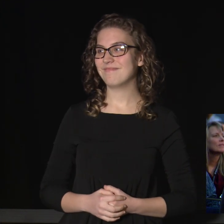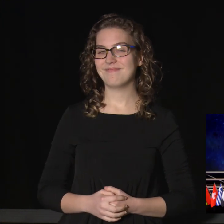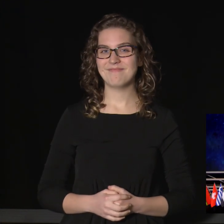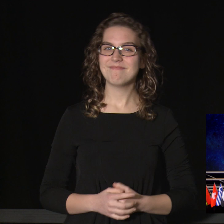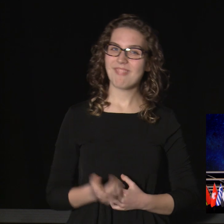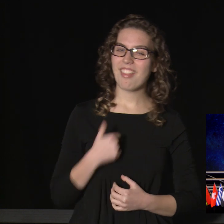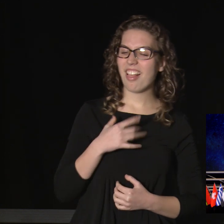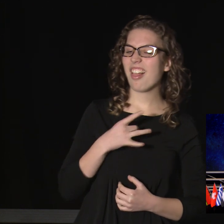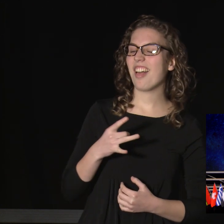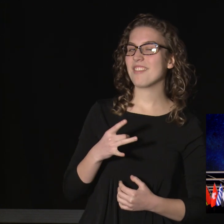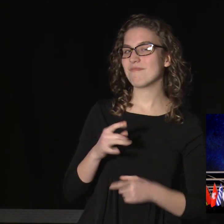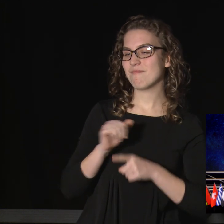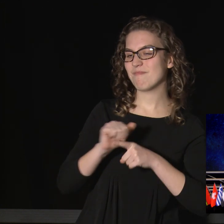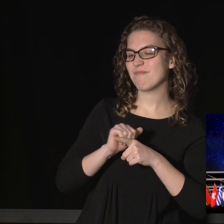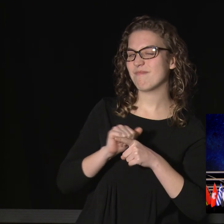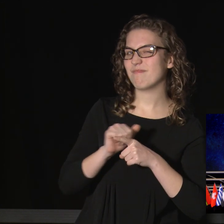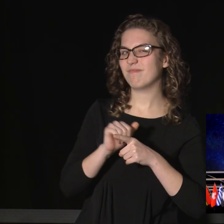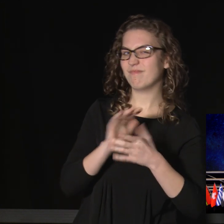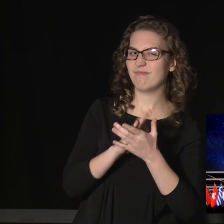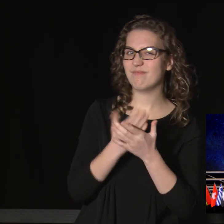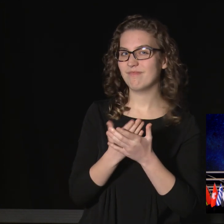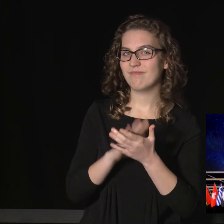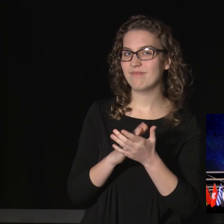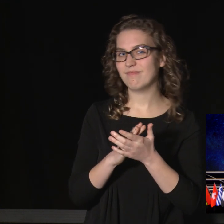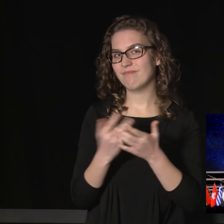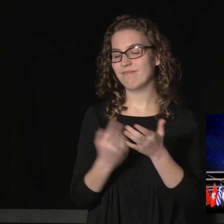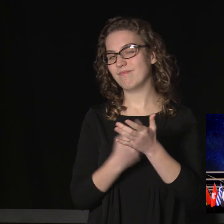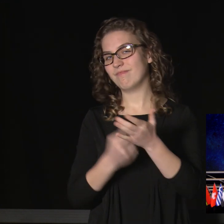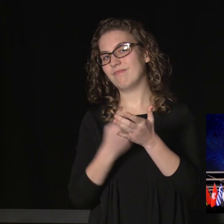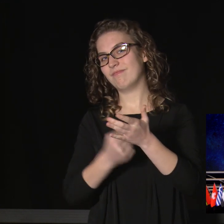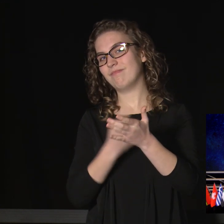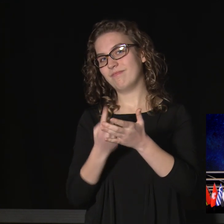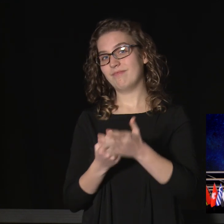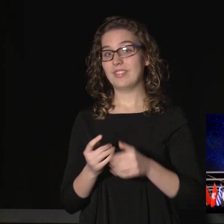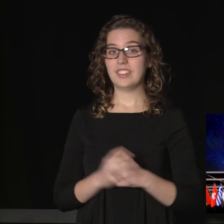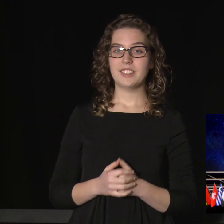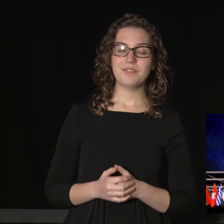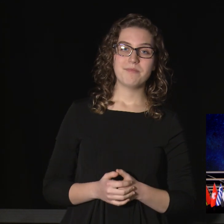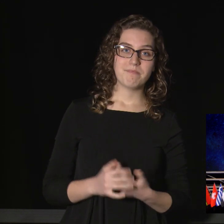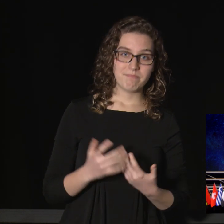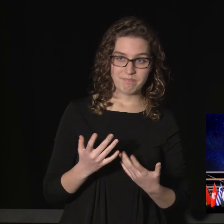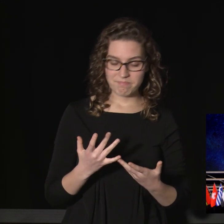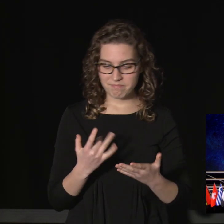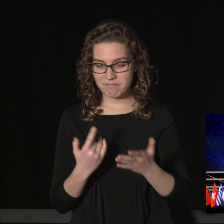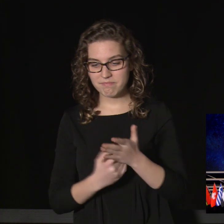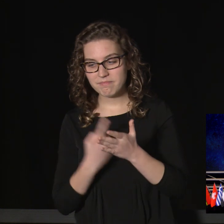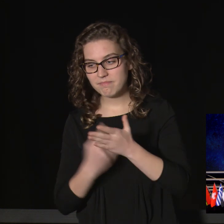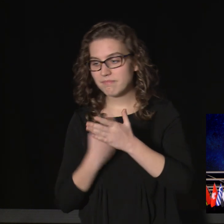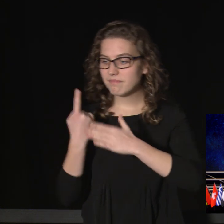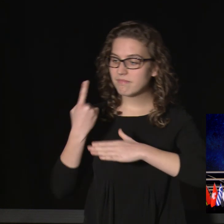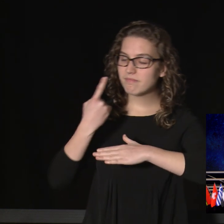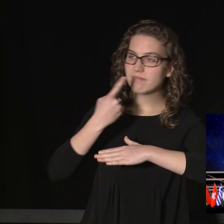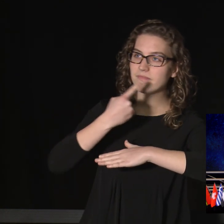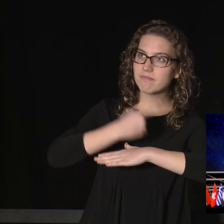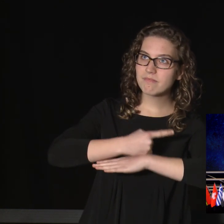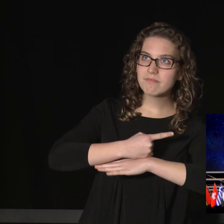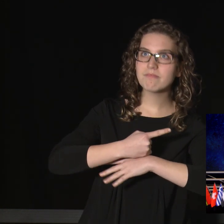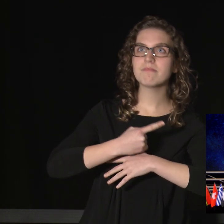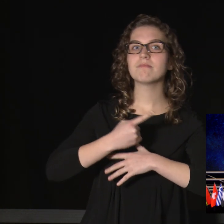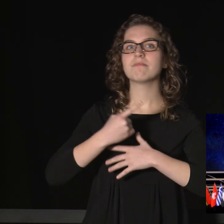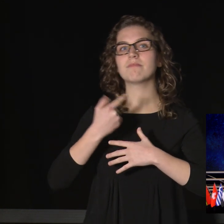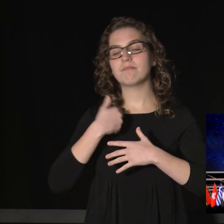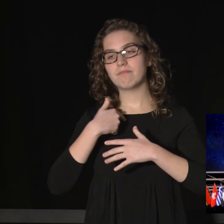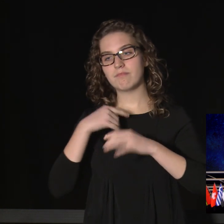And I like to exercise that every now and then. And so sometimes as the day is going on and I'm